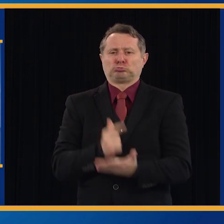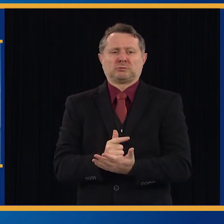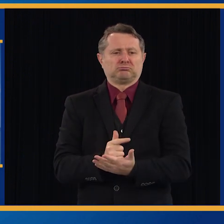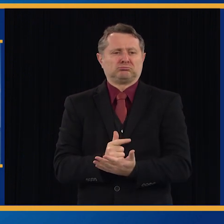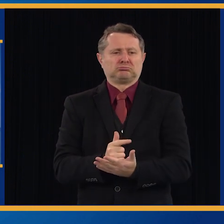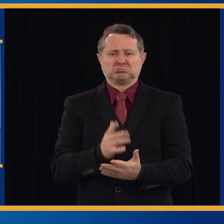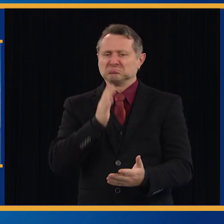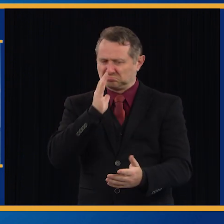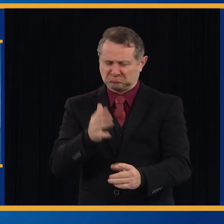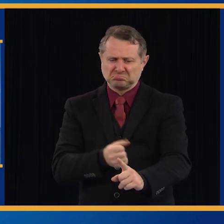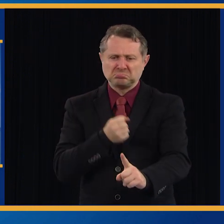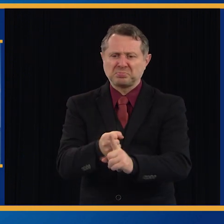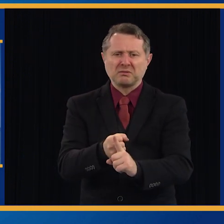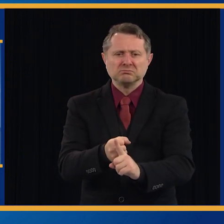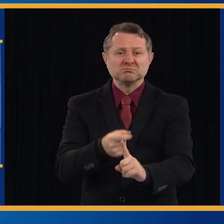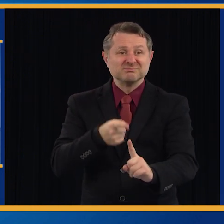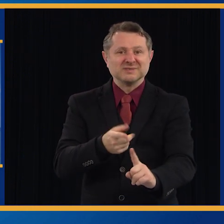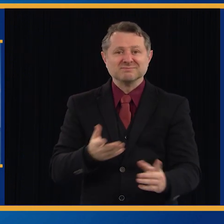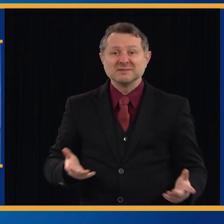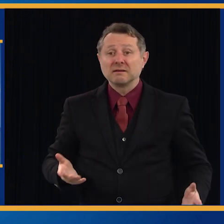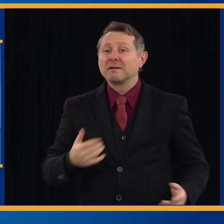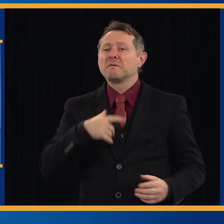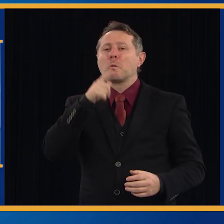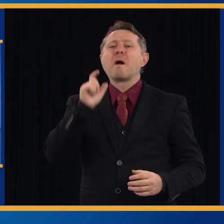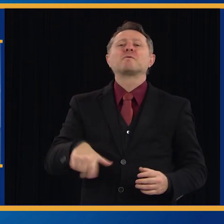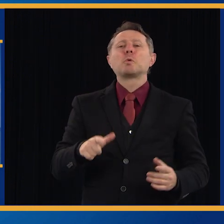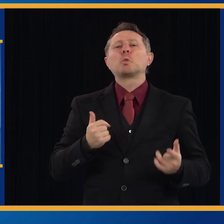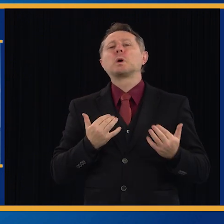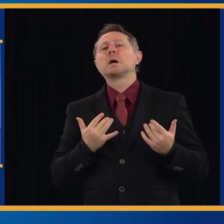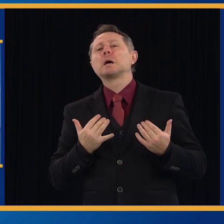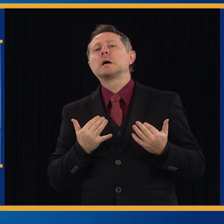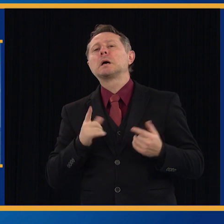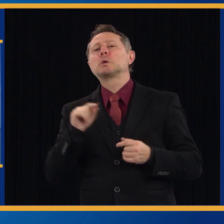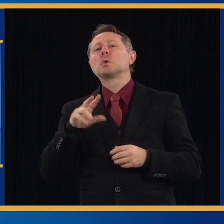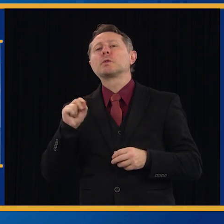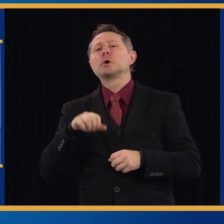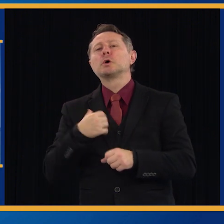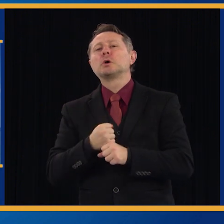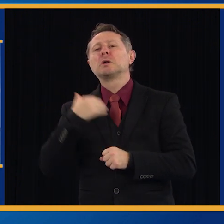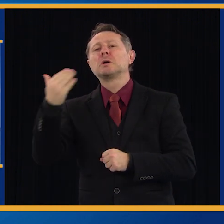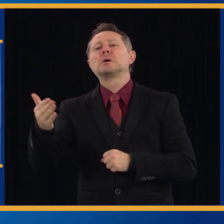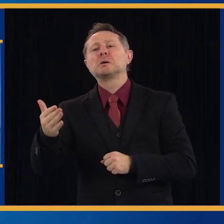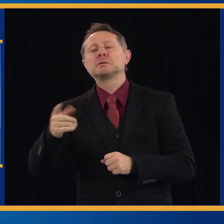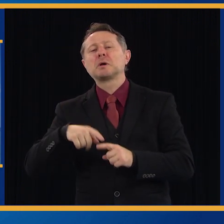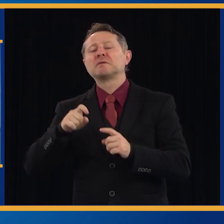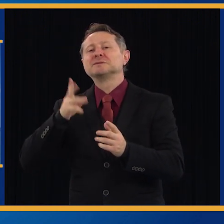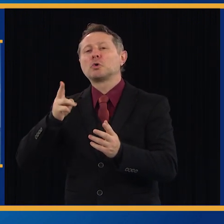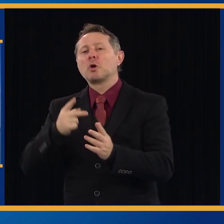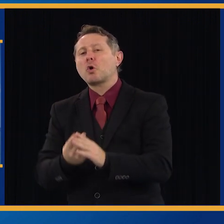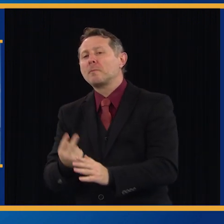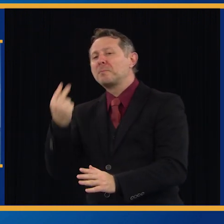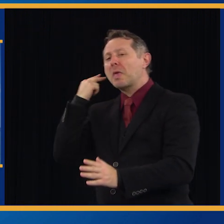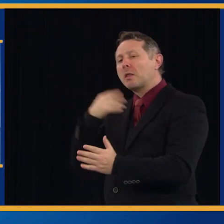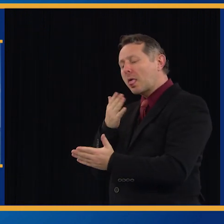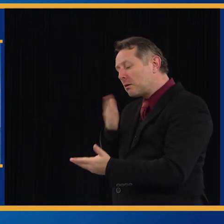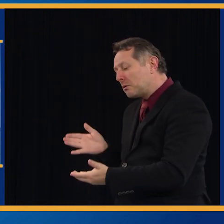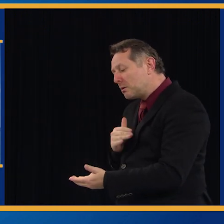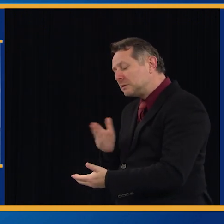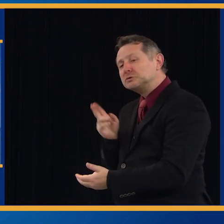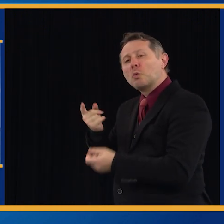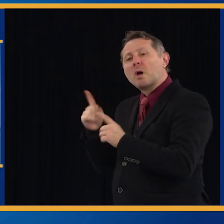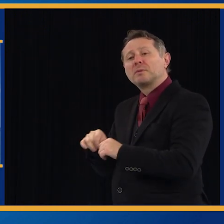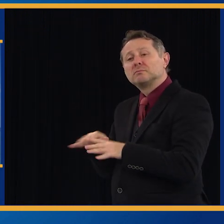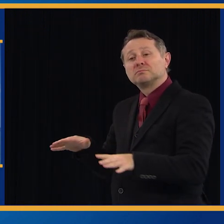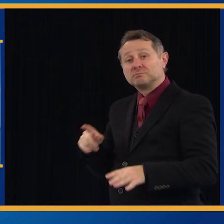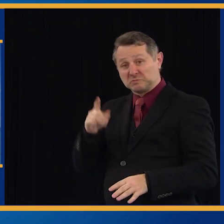to need to wait to read the history books. We make smart decisions. You will see smart